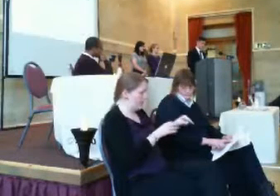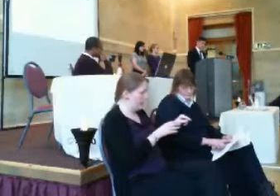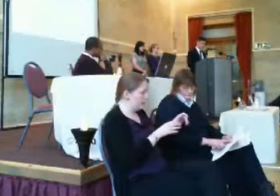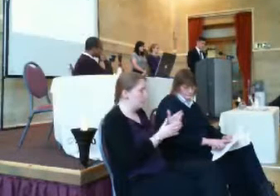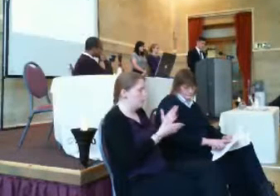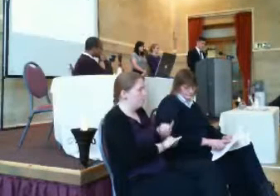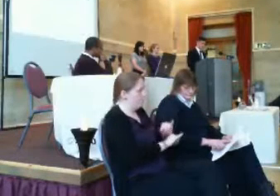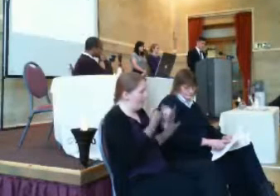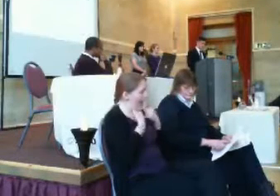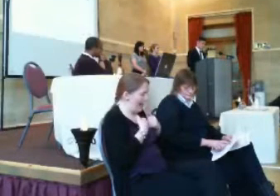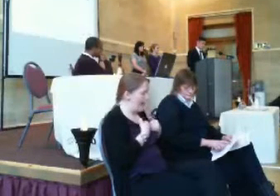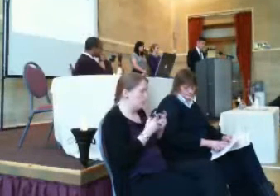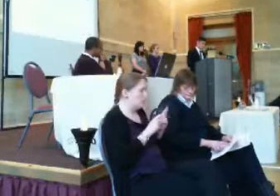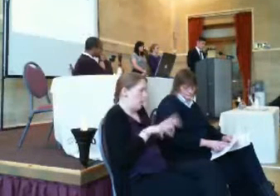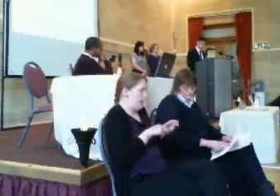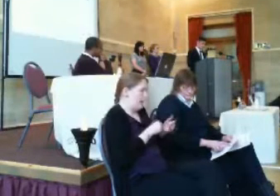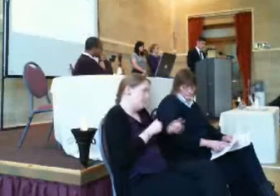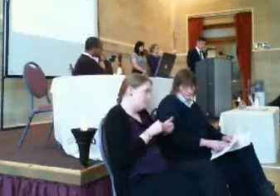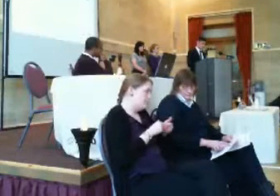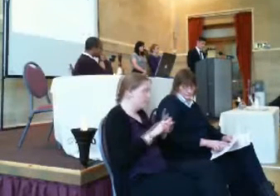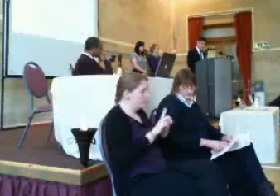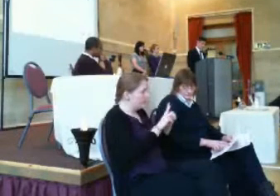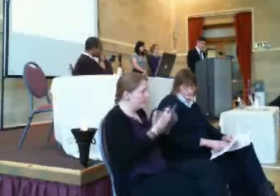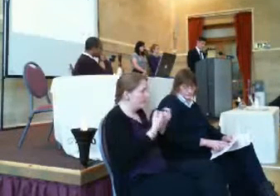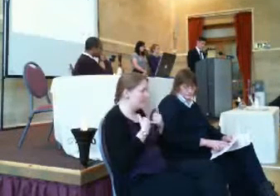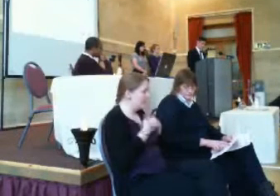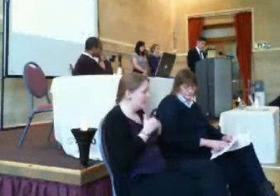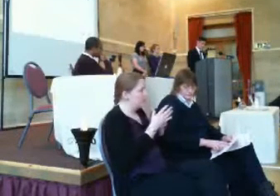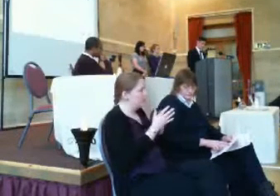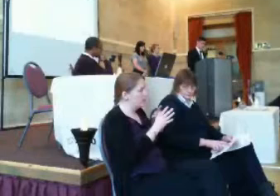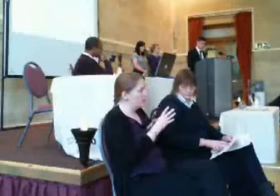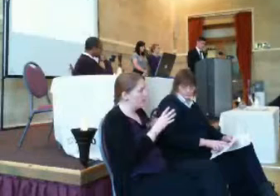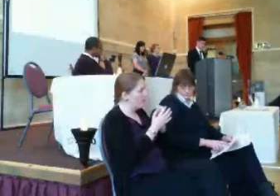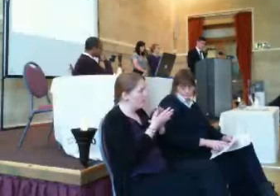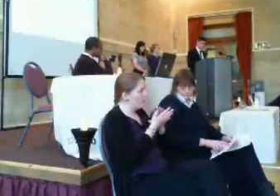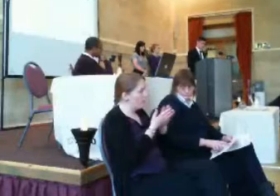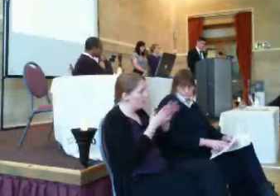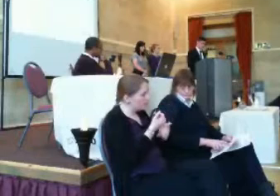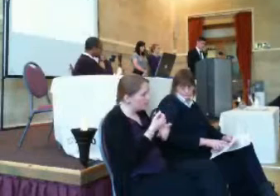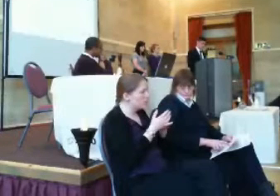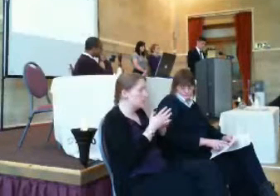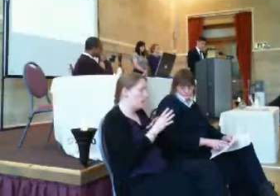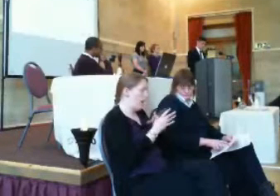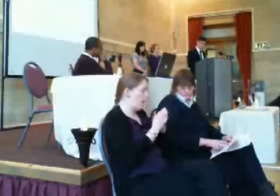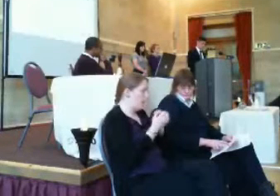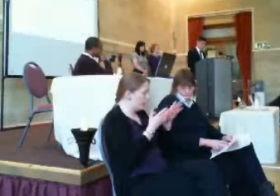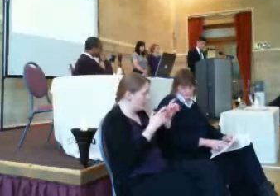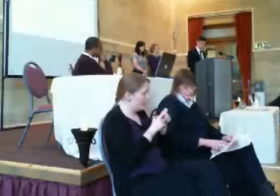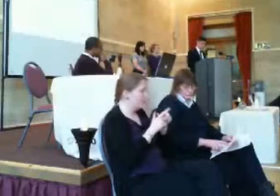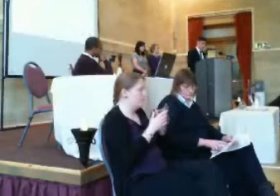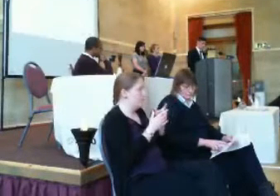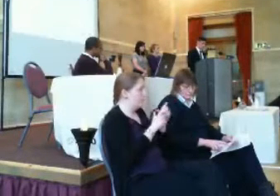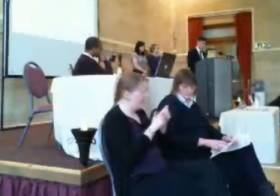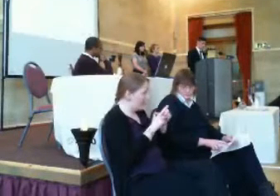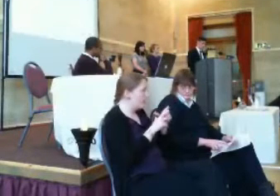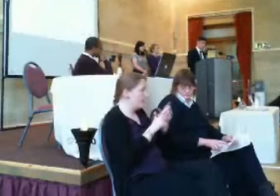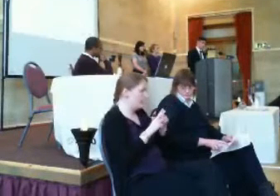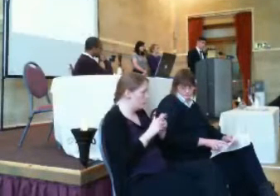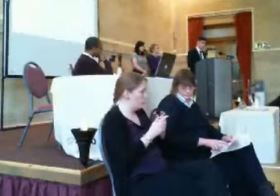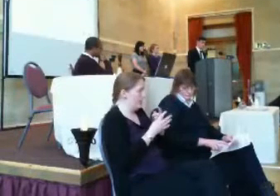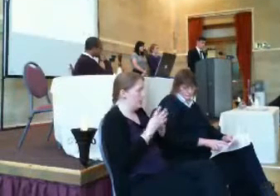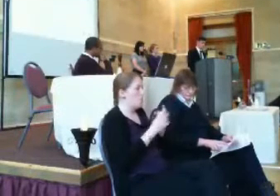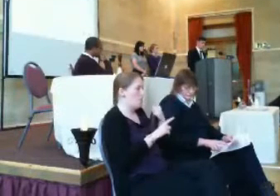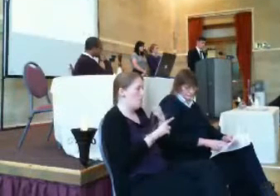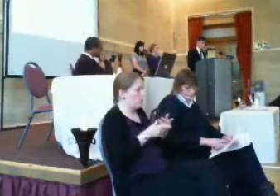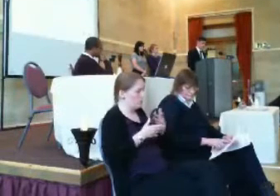4,250 are acutely ill or dying of viral disease. Typhus, typhoid, diphtheria, dysentery, pneumonia, and